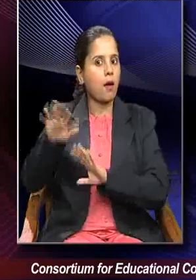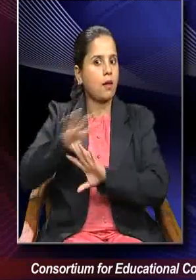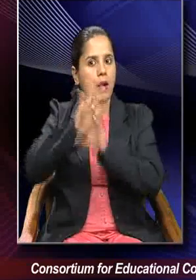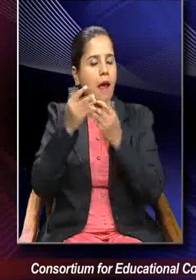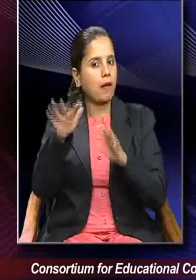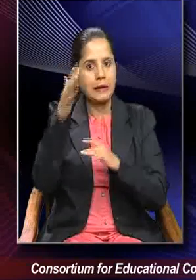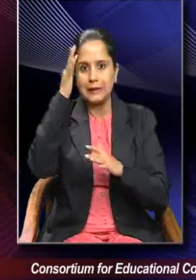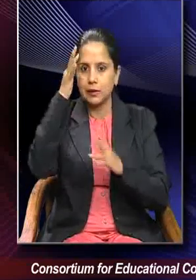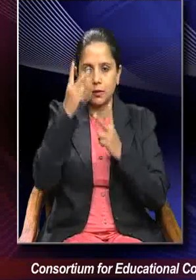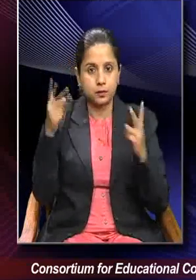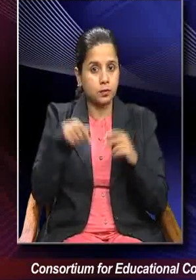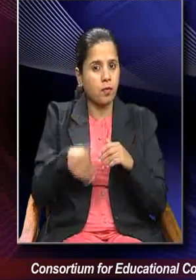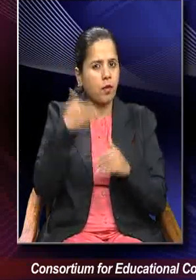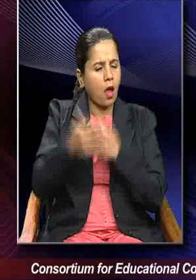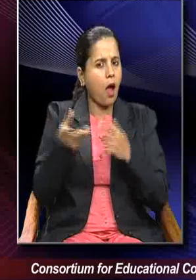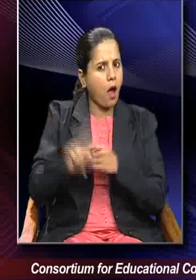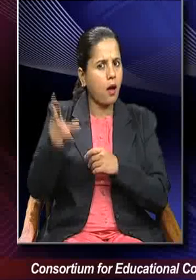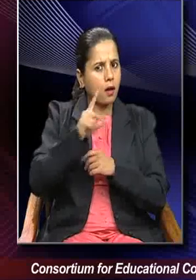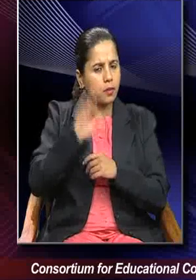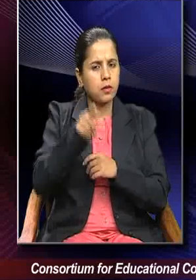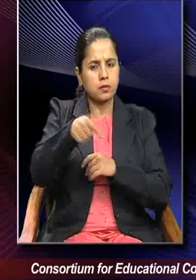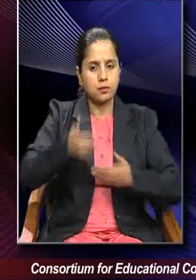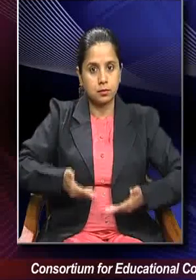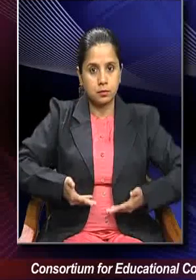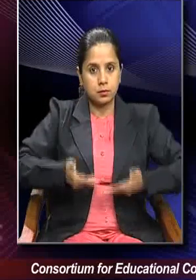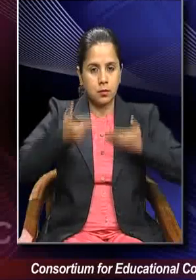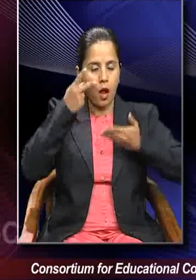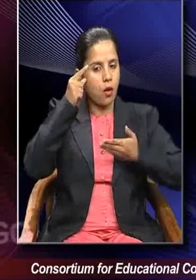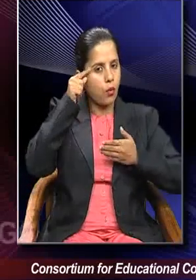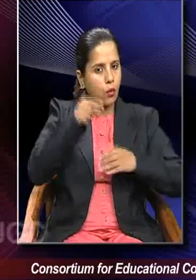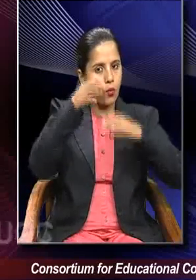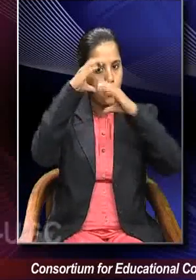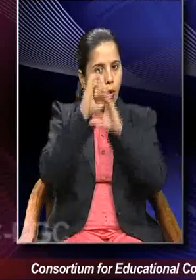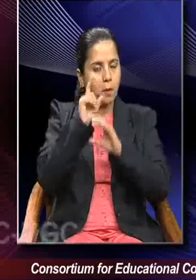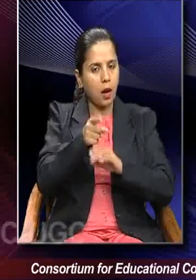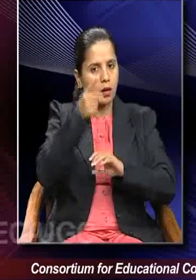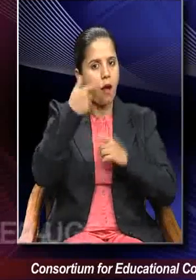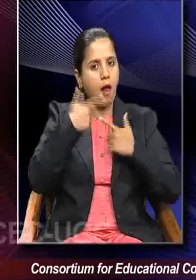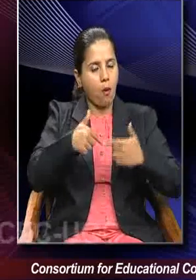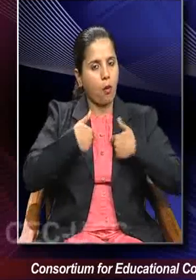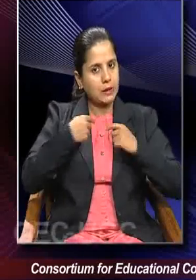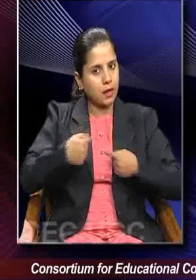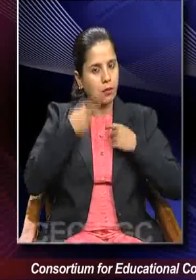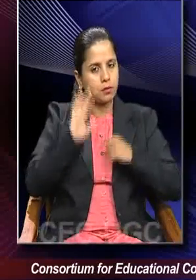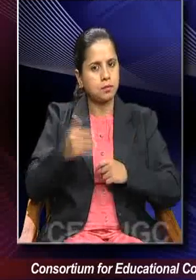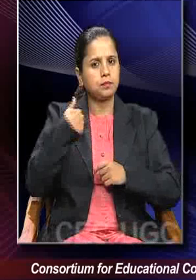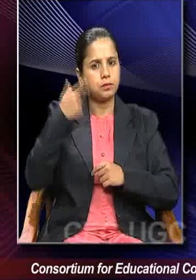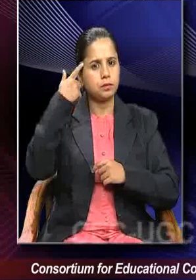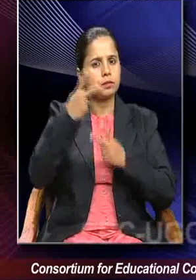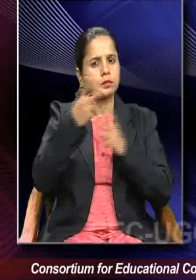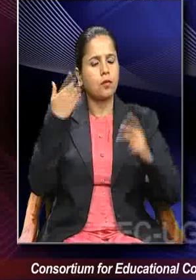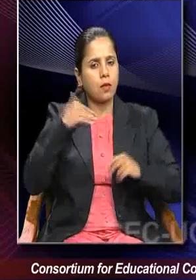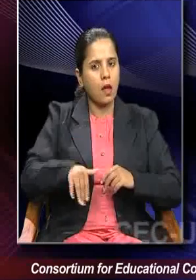process, paying attention to each breath and allowing yourself to unwind more